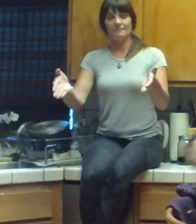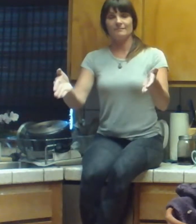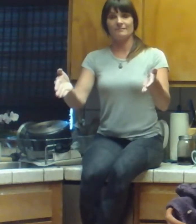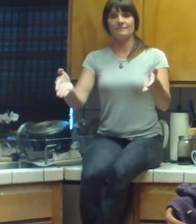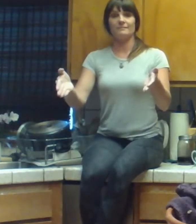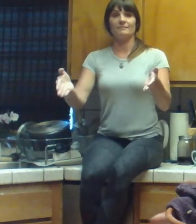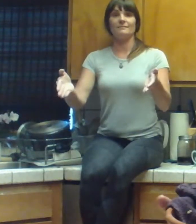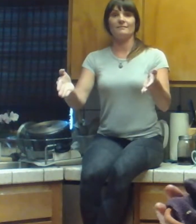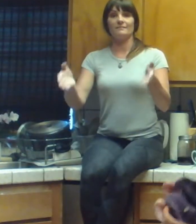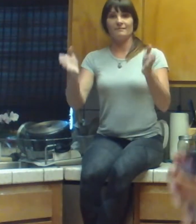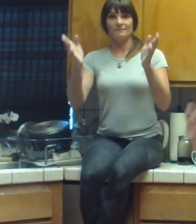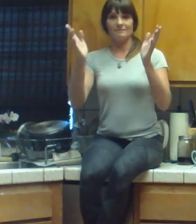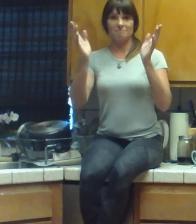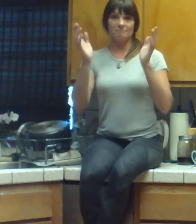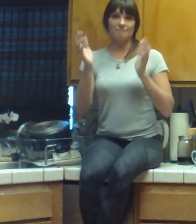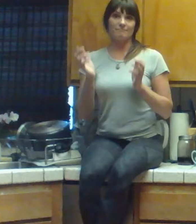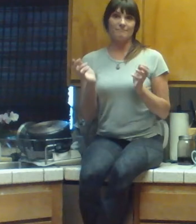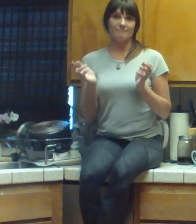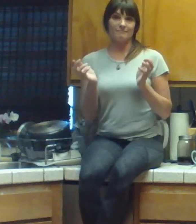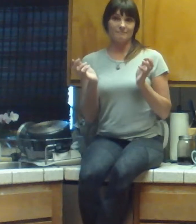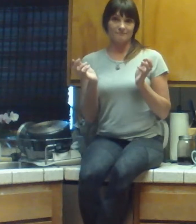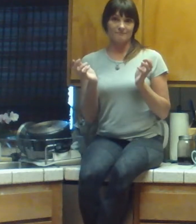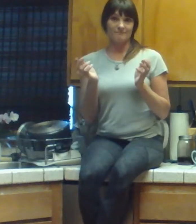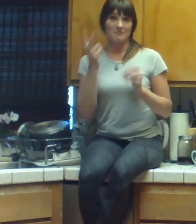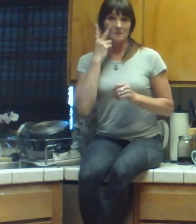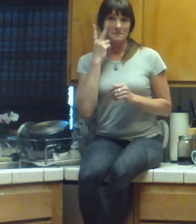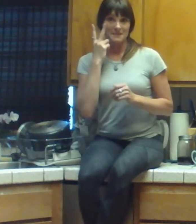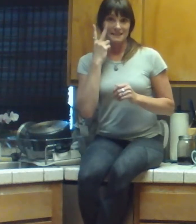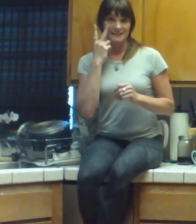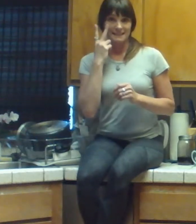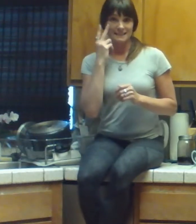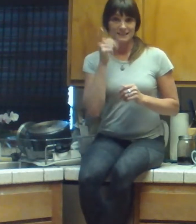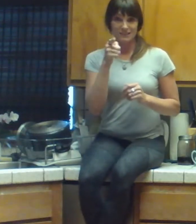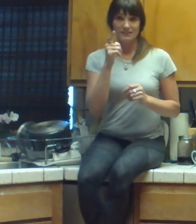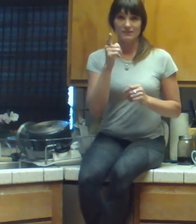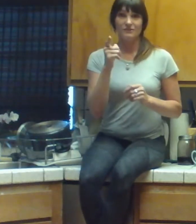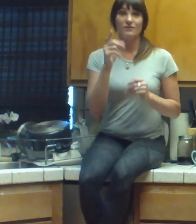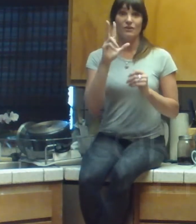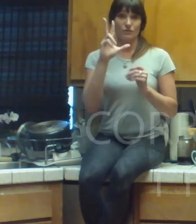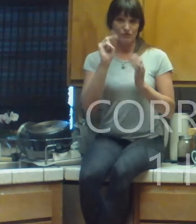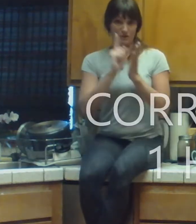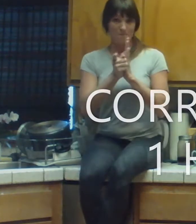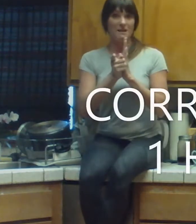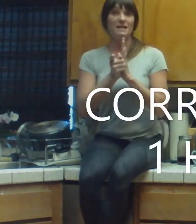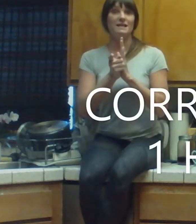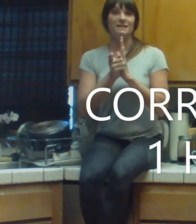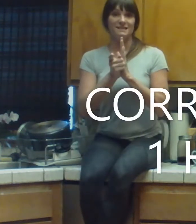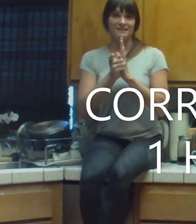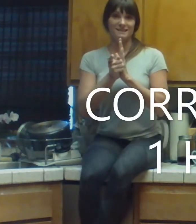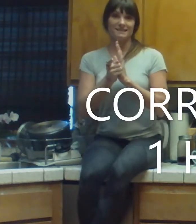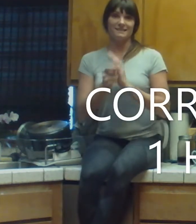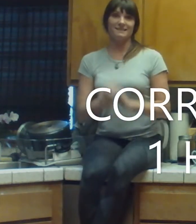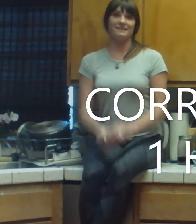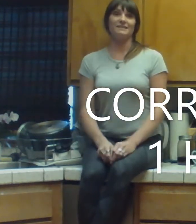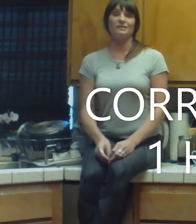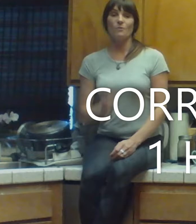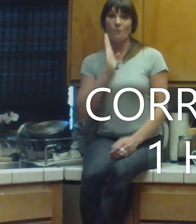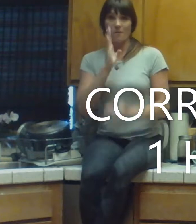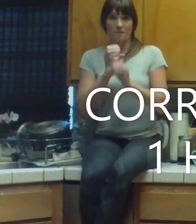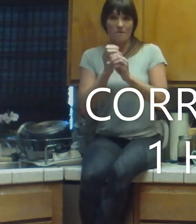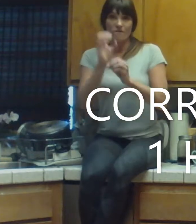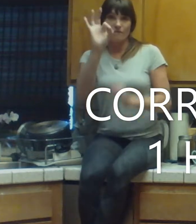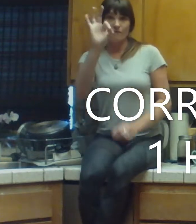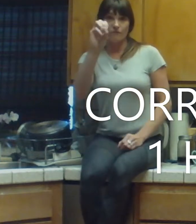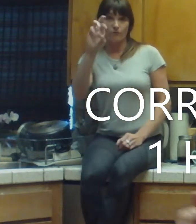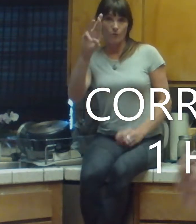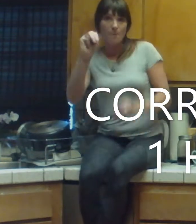it, and then we'll see you in about half an hour, and we'll form our bagels.